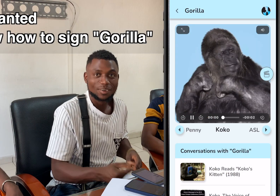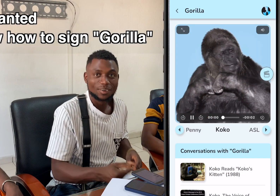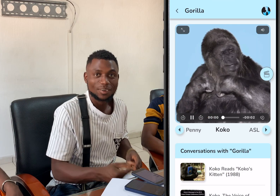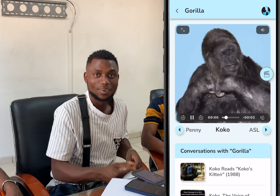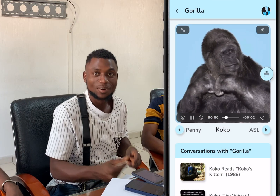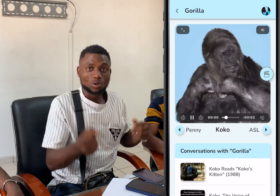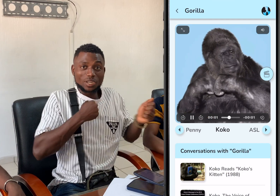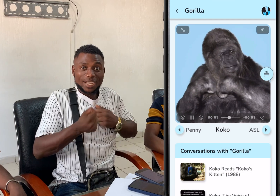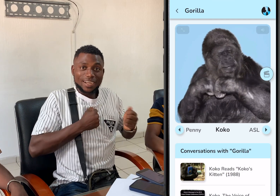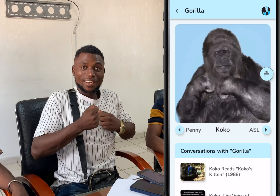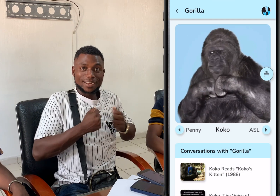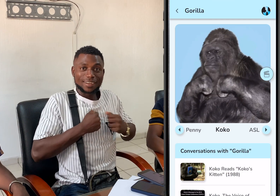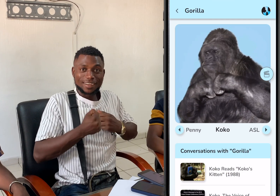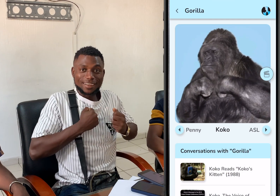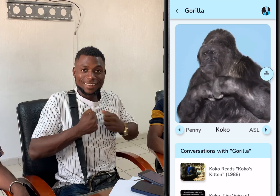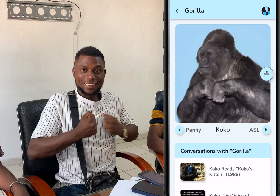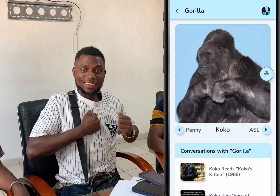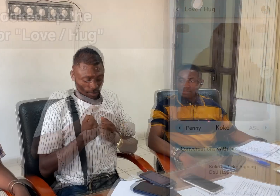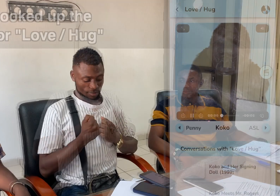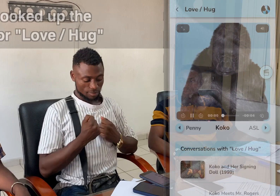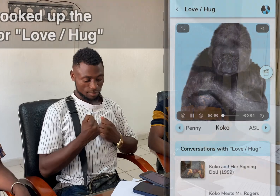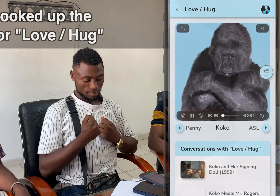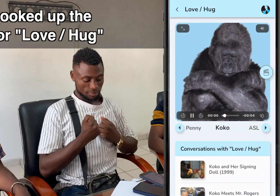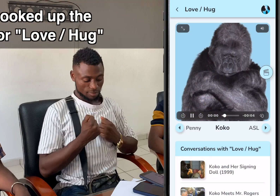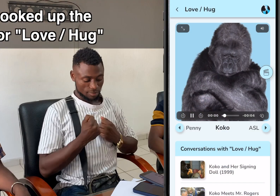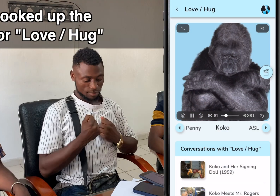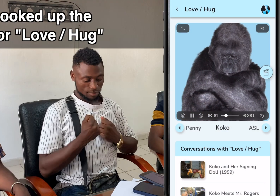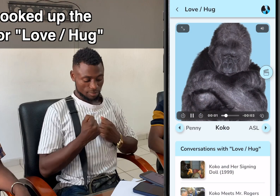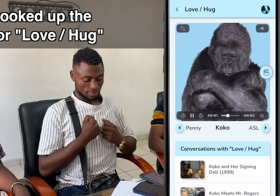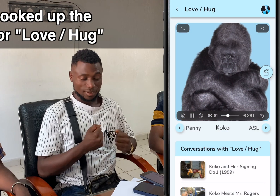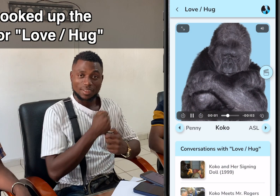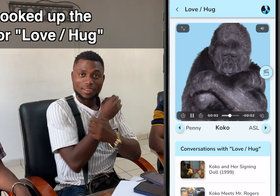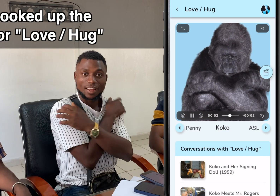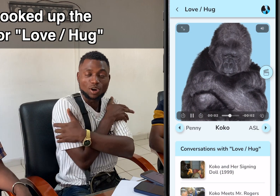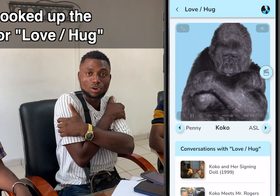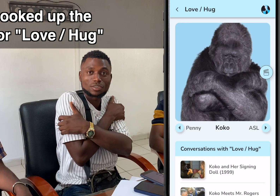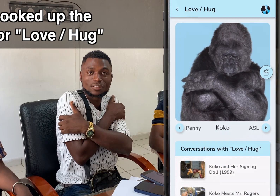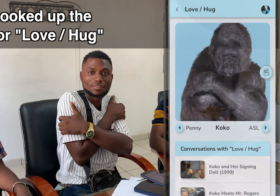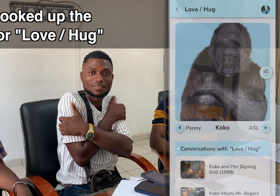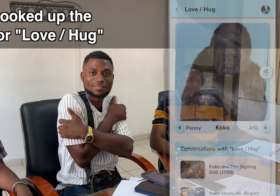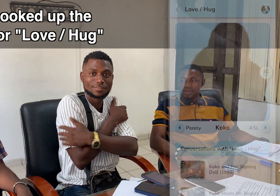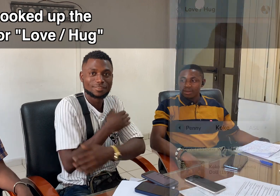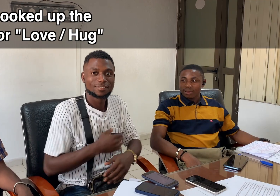Okay. Gorilla. Gorilla. Love or love? Oh.